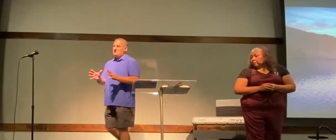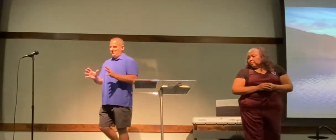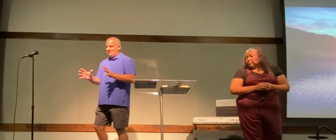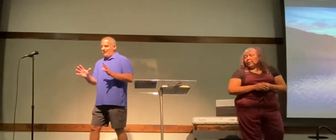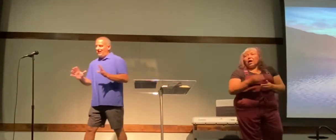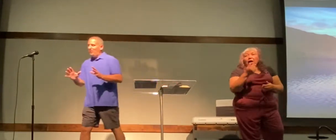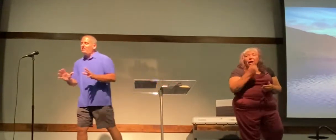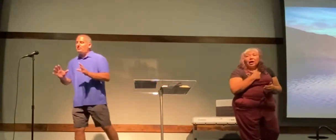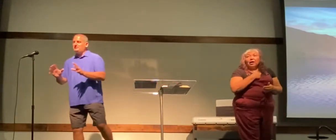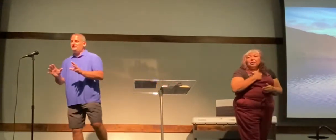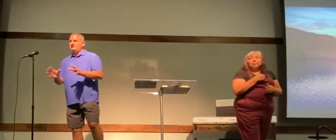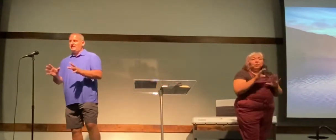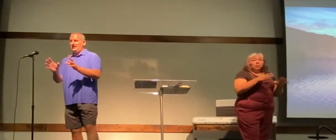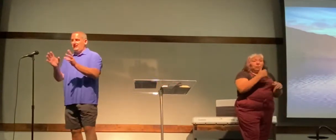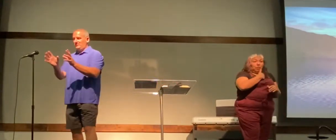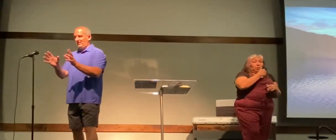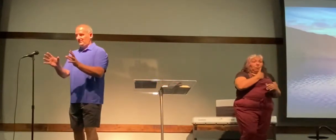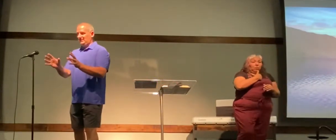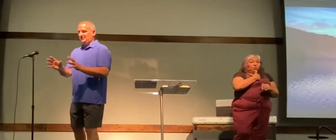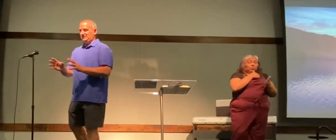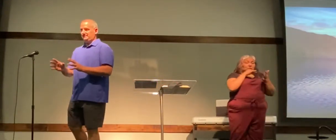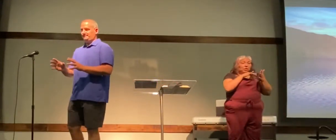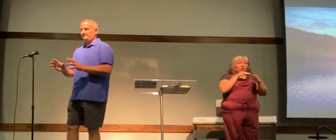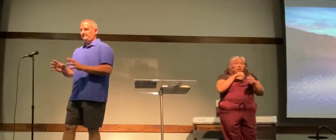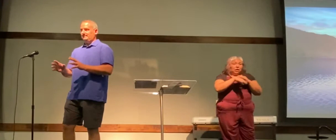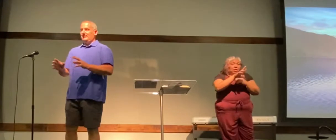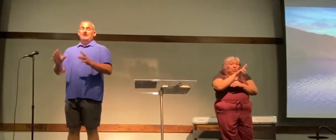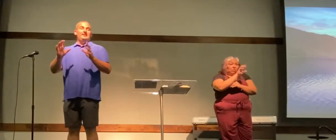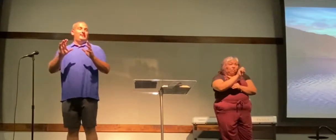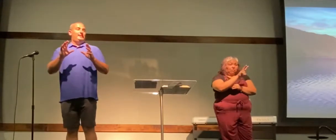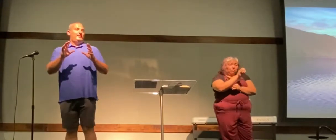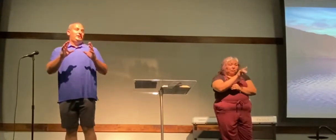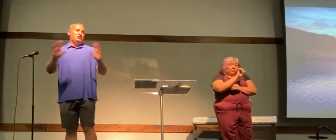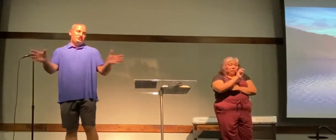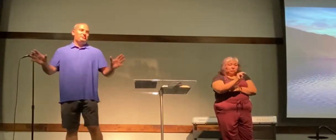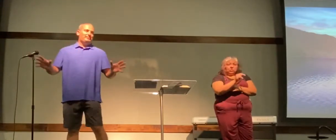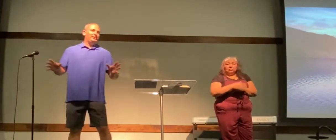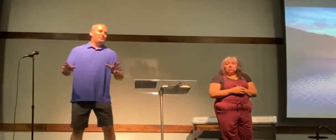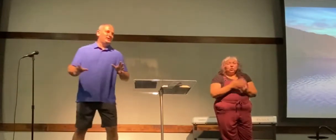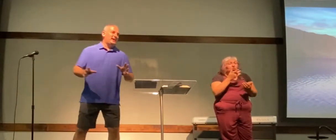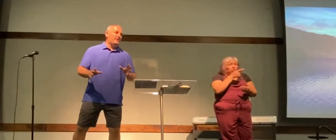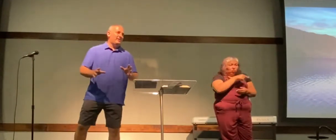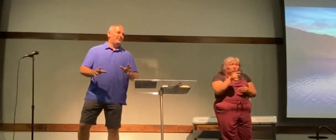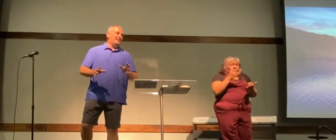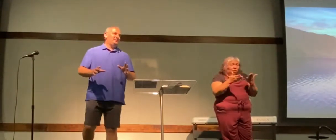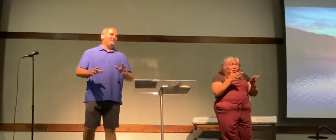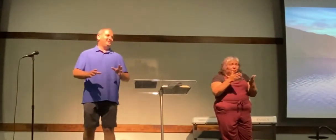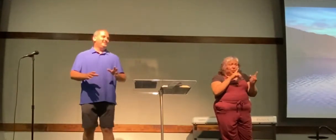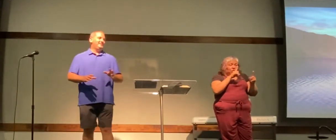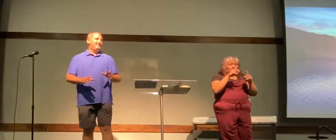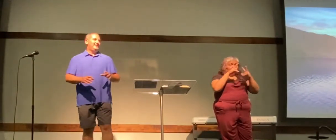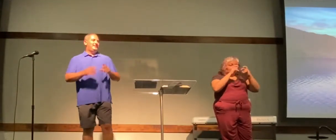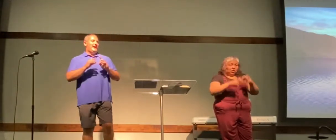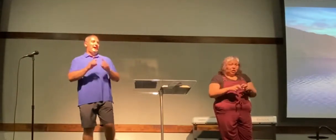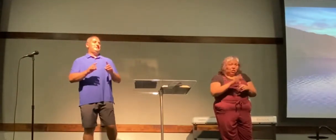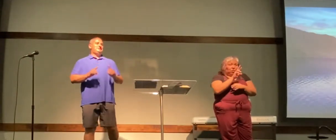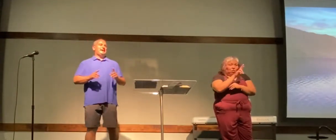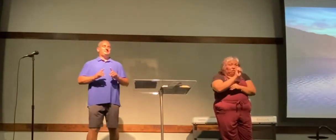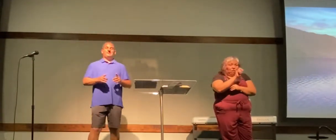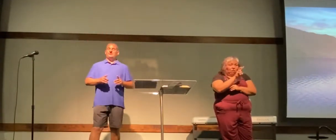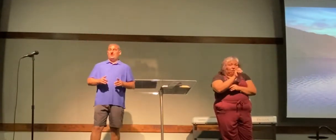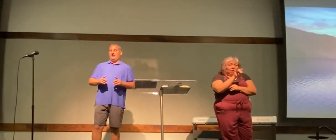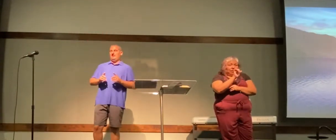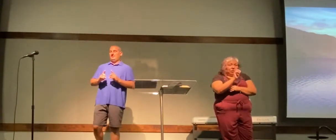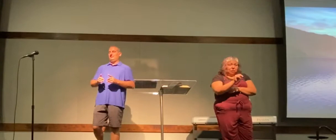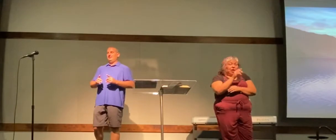I'm doing my own personal study in Revelation. You should probably go check out Revelation. I'm in